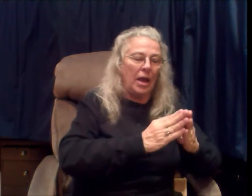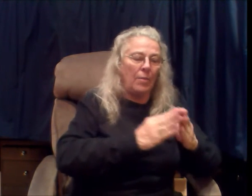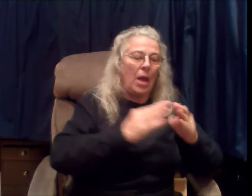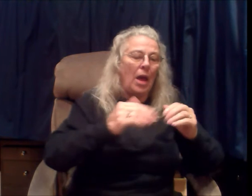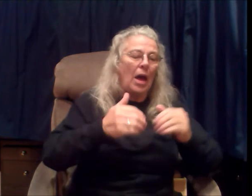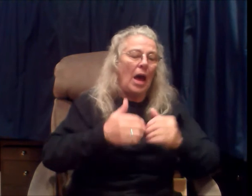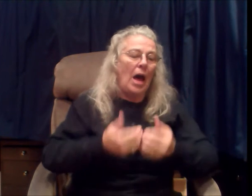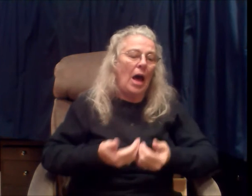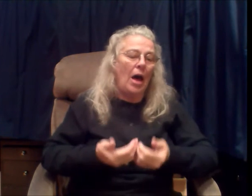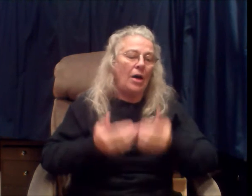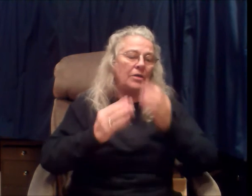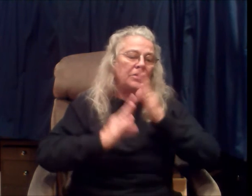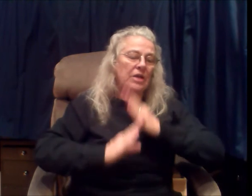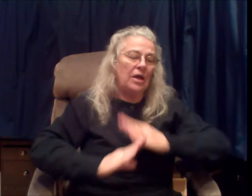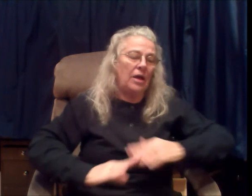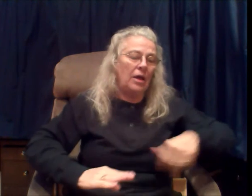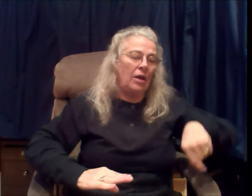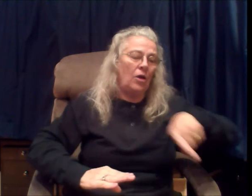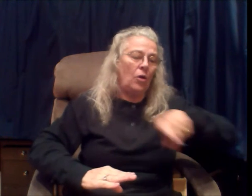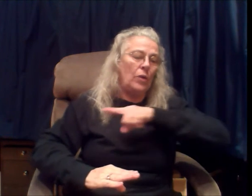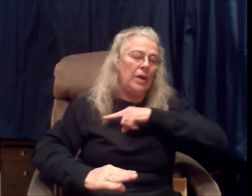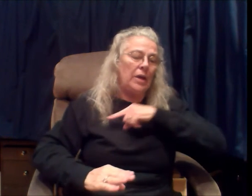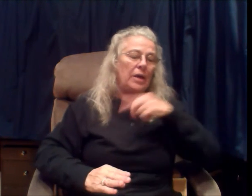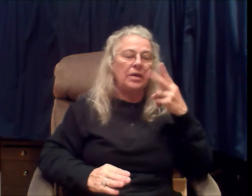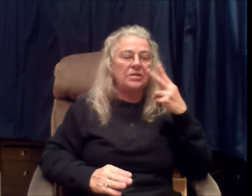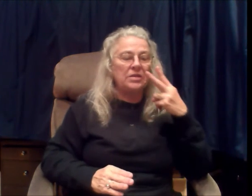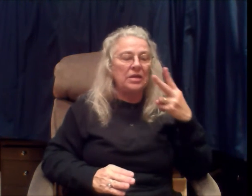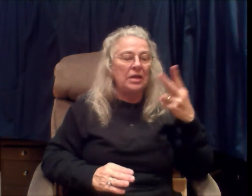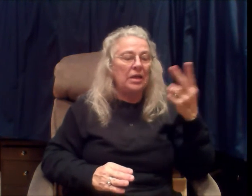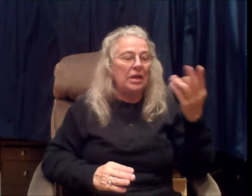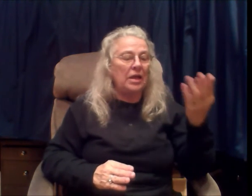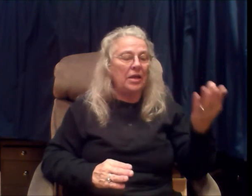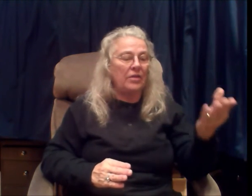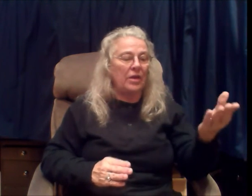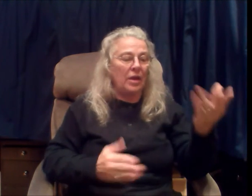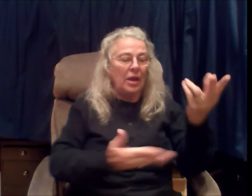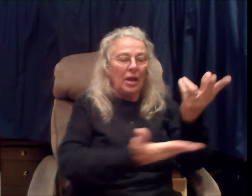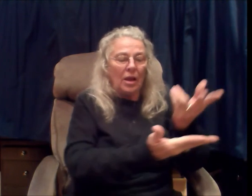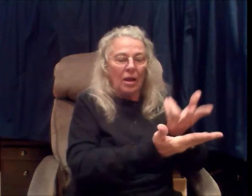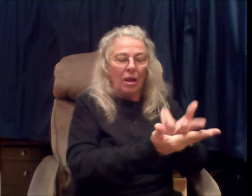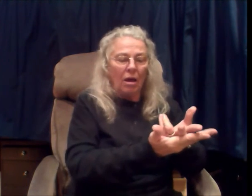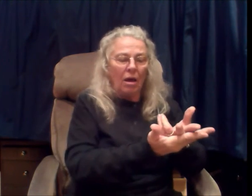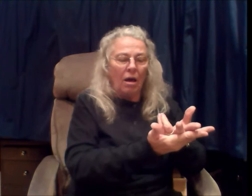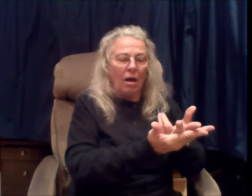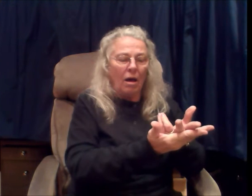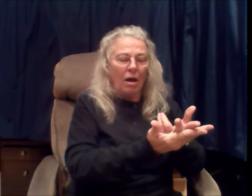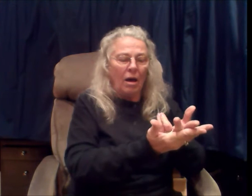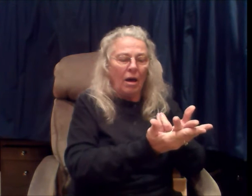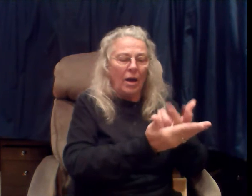Bethlehem, how still we see thee lie